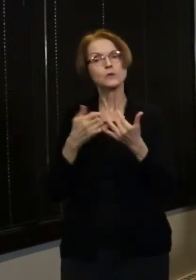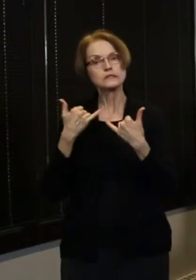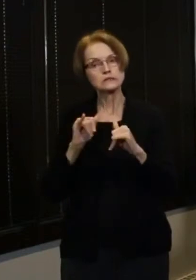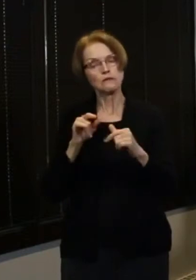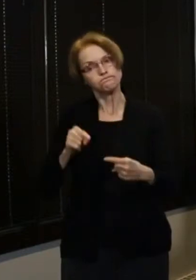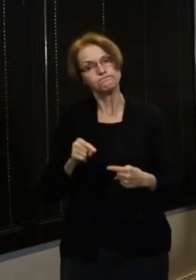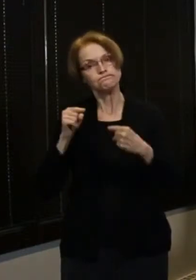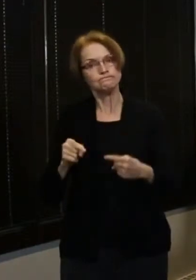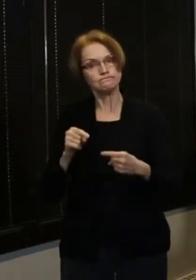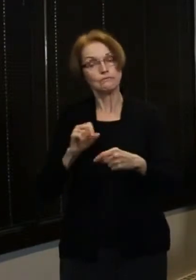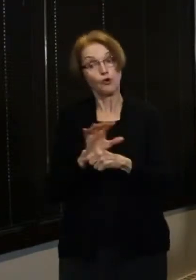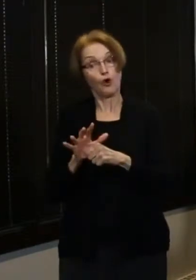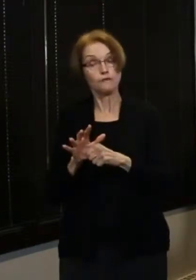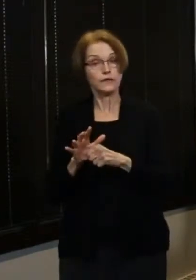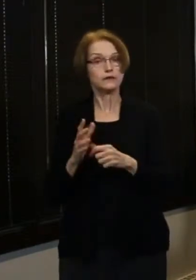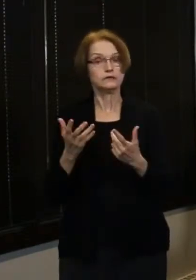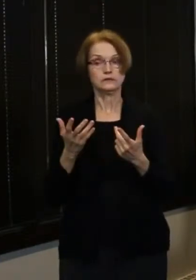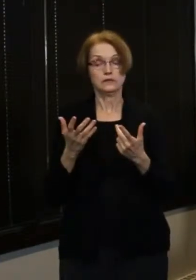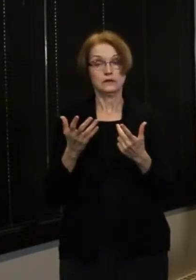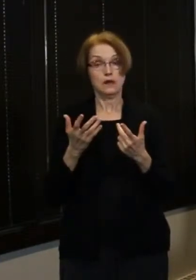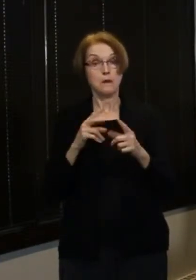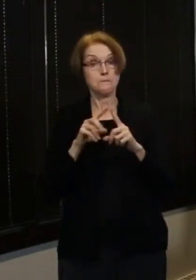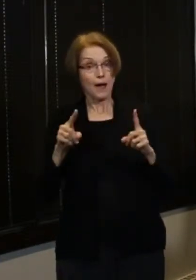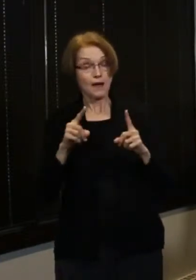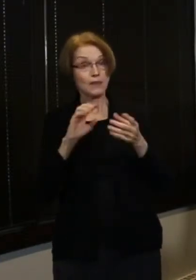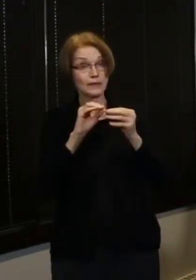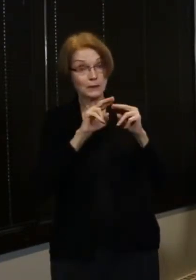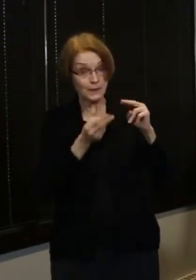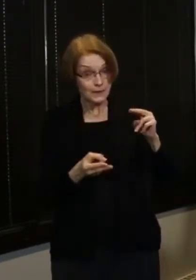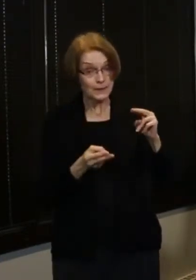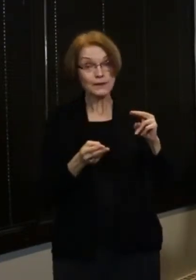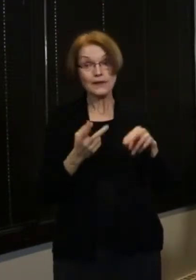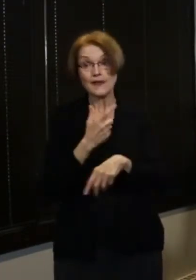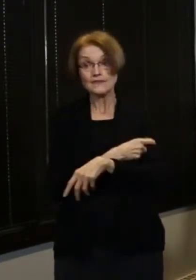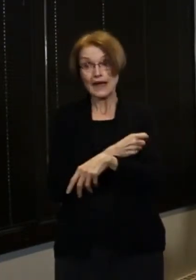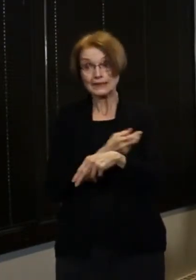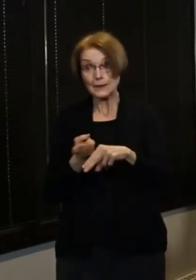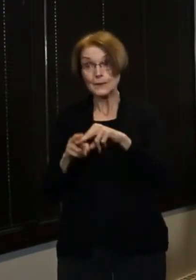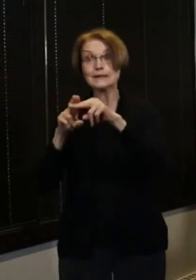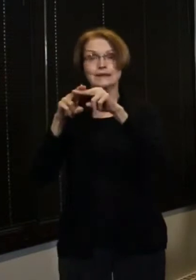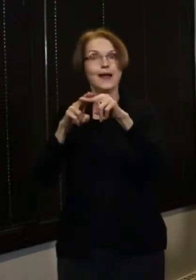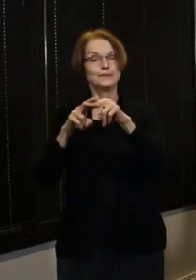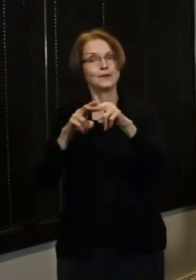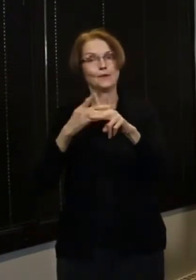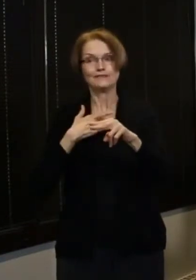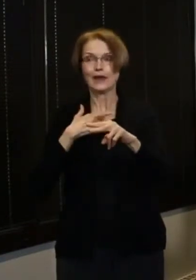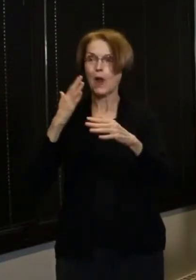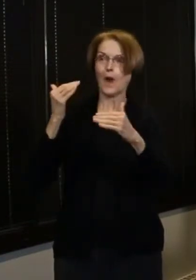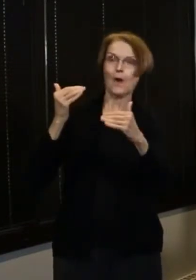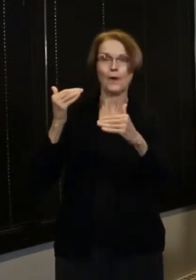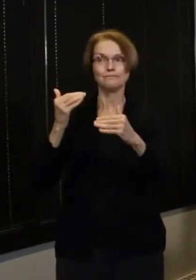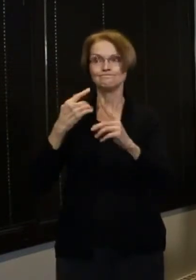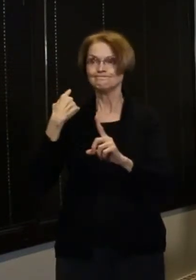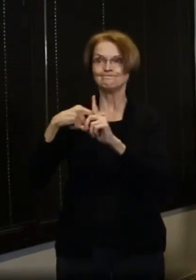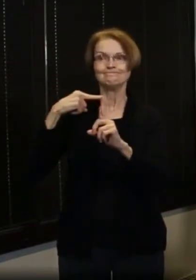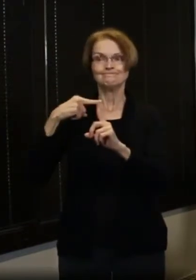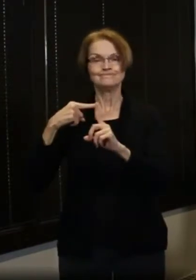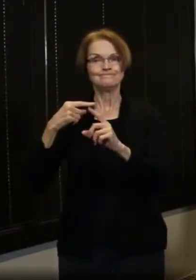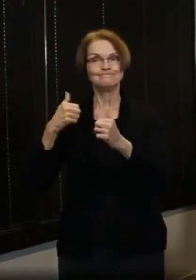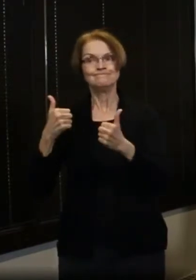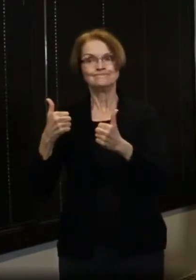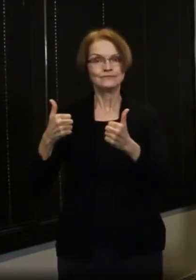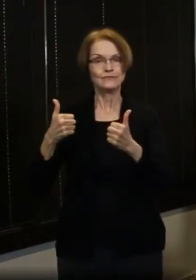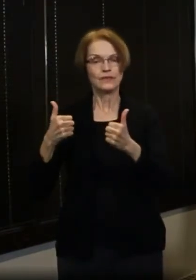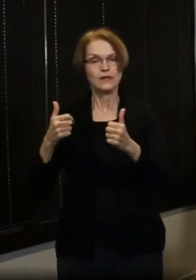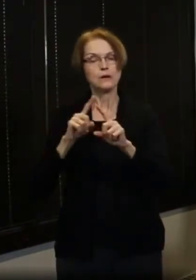though, see those signs of hope with those numbers coming down and the vaccinations starting to go up. It's important to